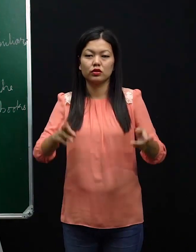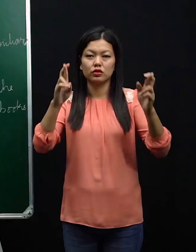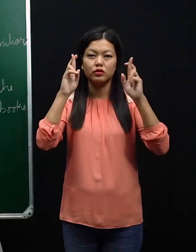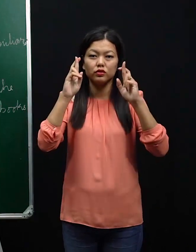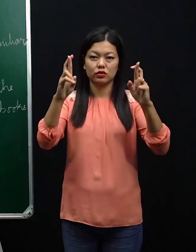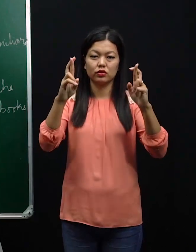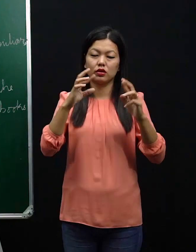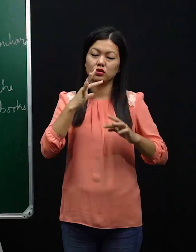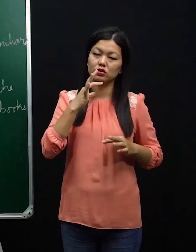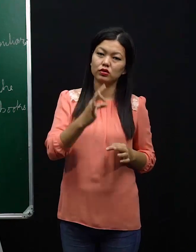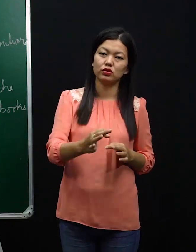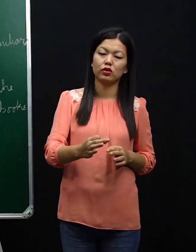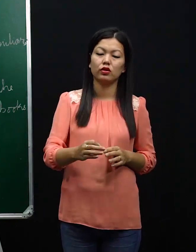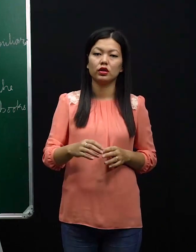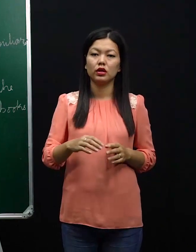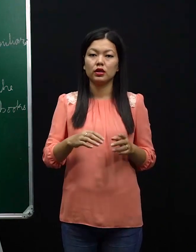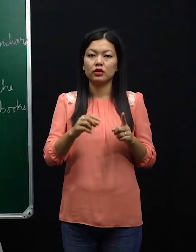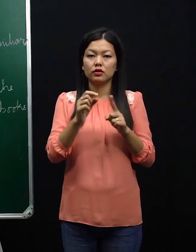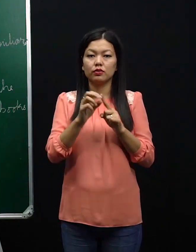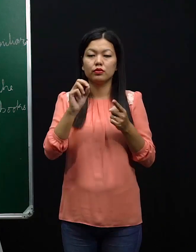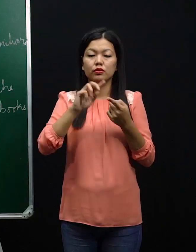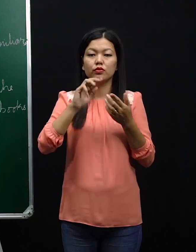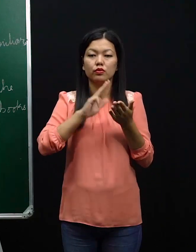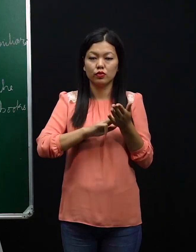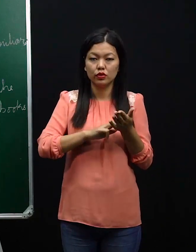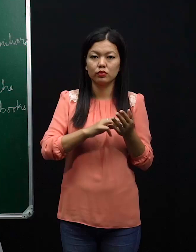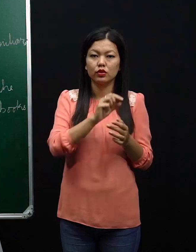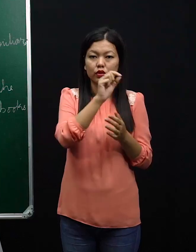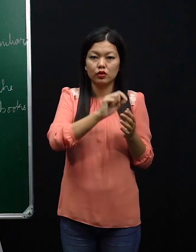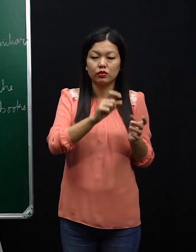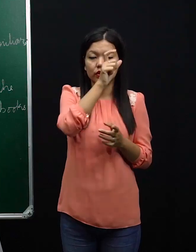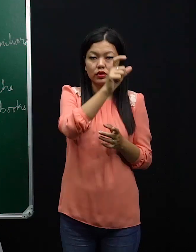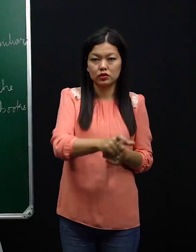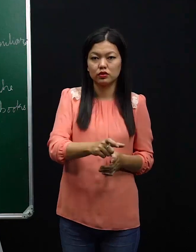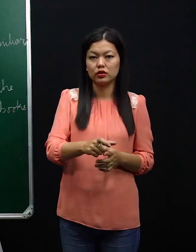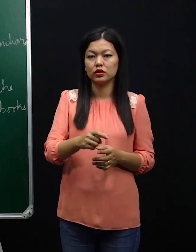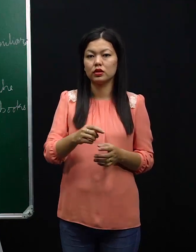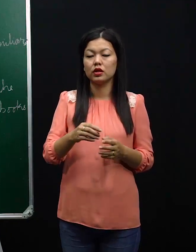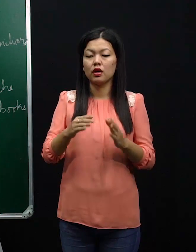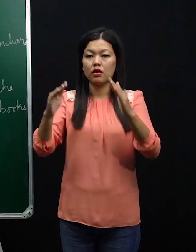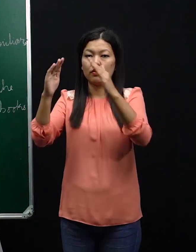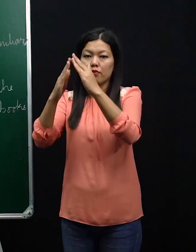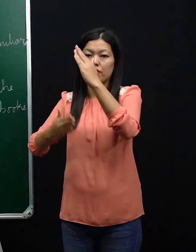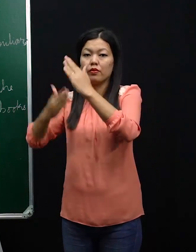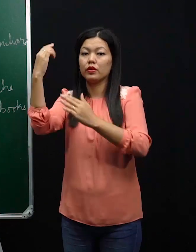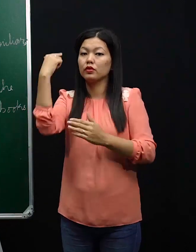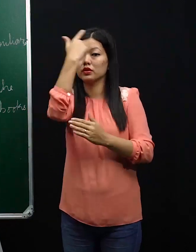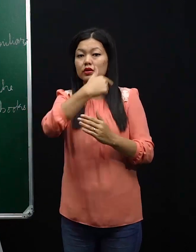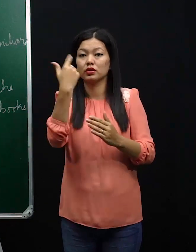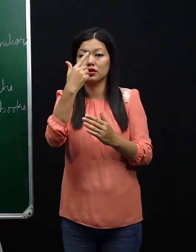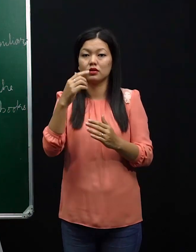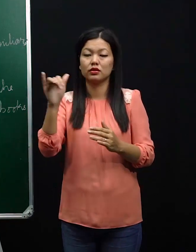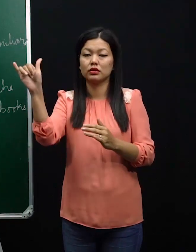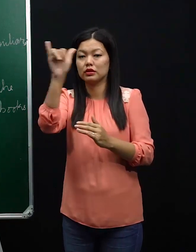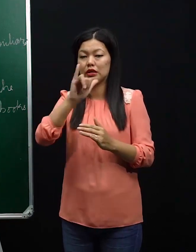book will come with a face that is in resemblance with the face on the mountain. And